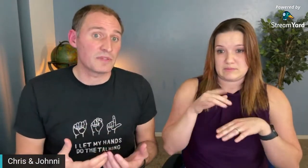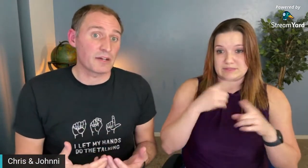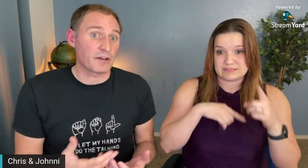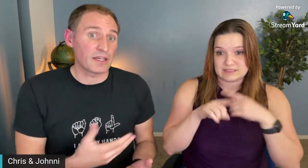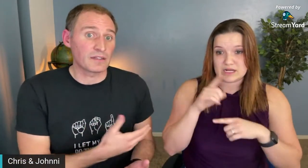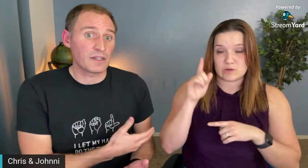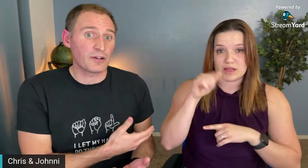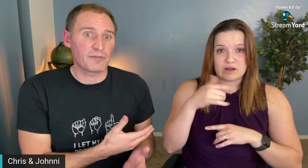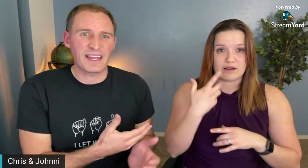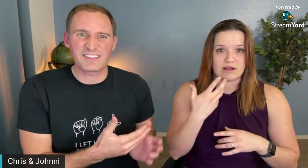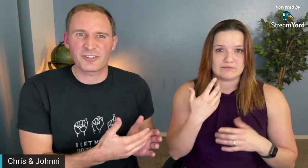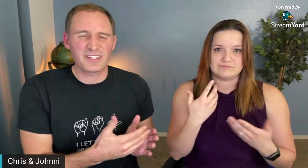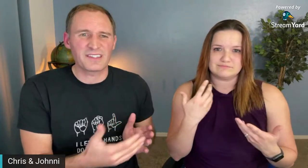later. And, as early as,